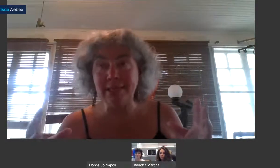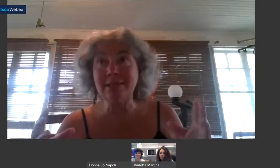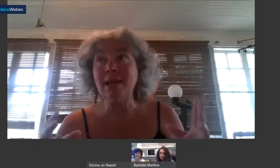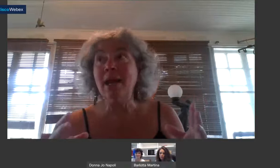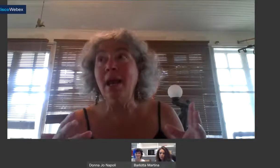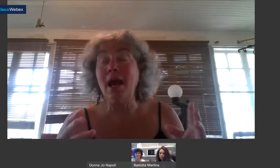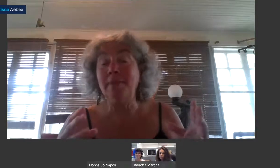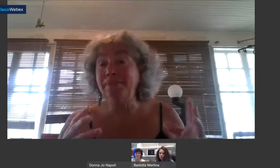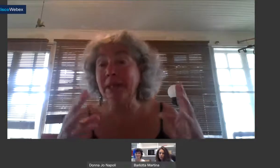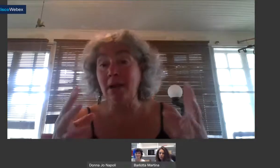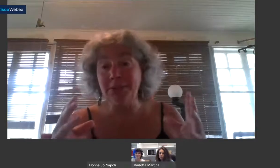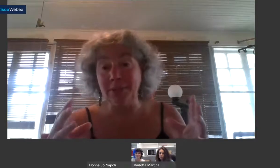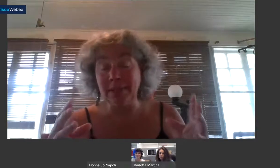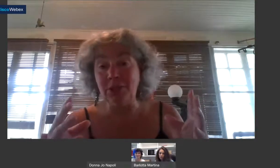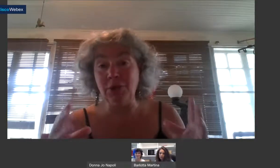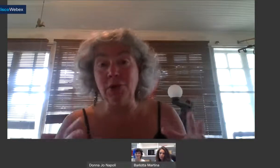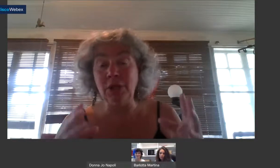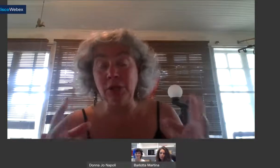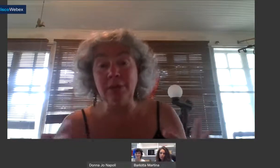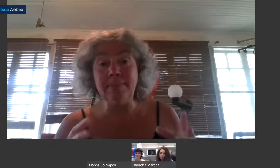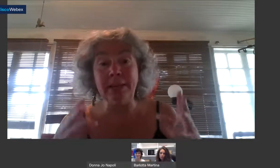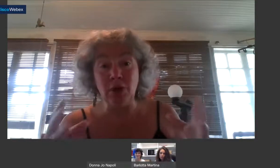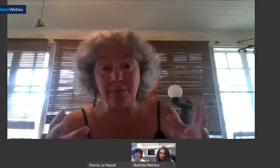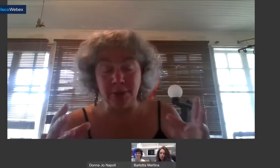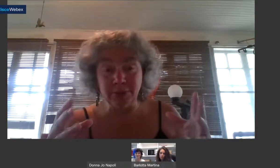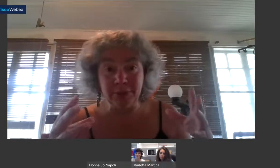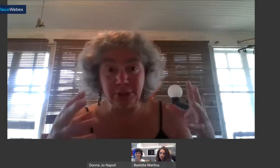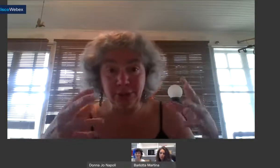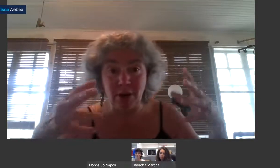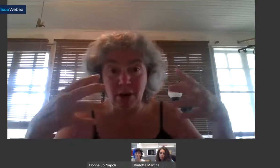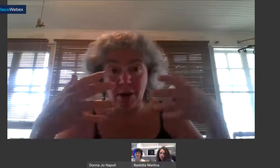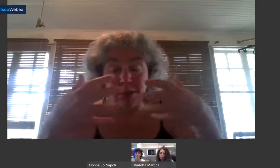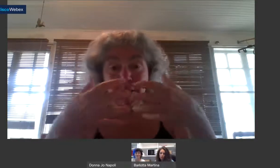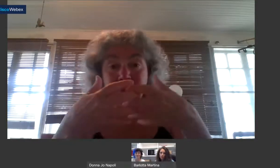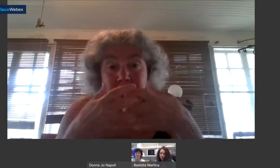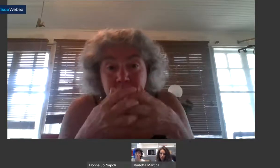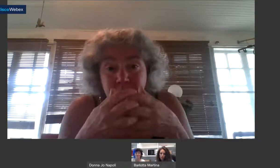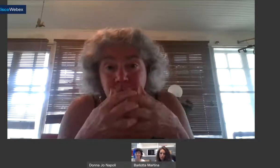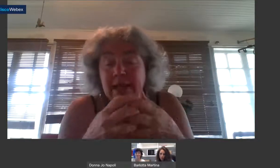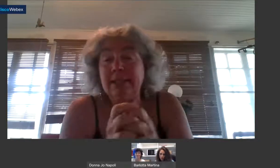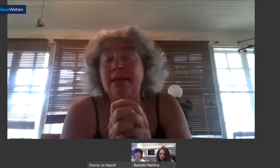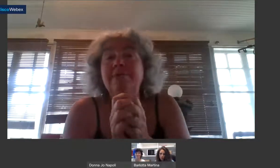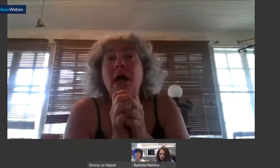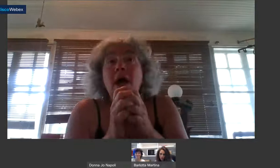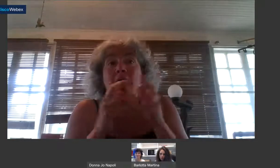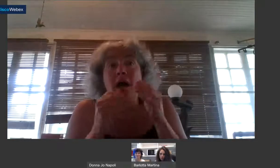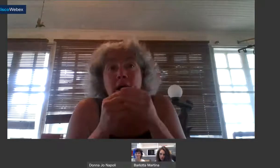beings, but also including bonobos, which is our closest relative,